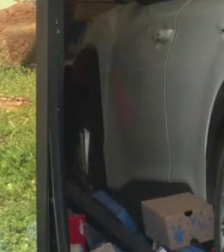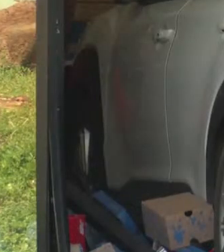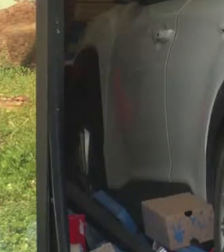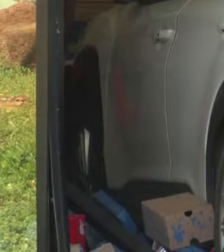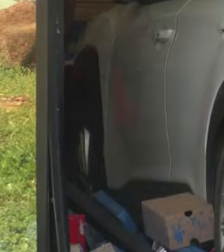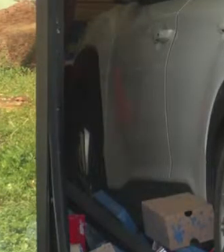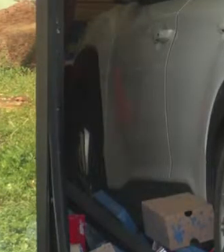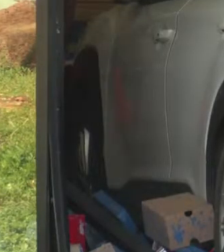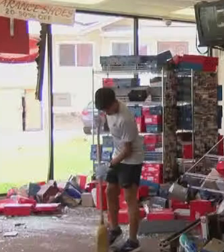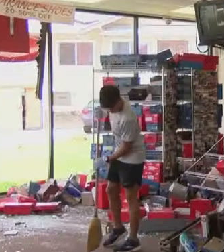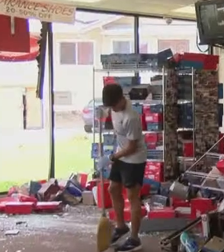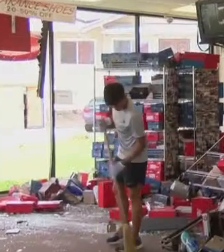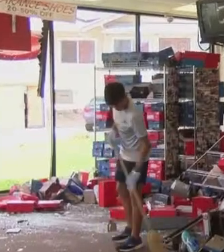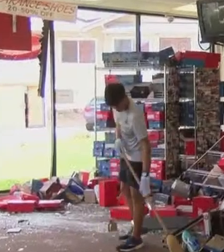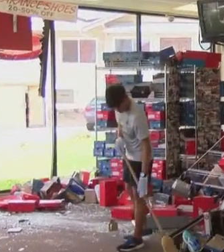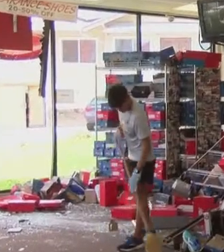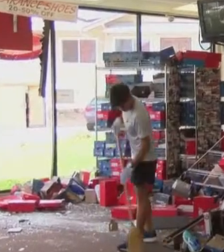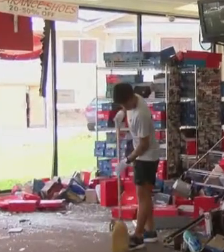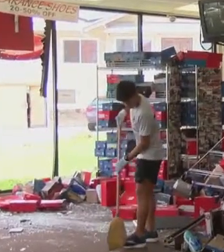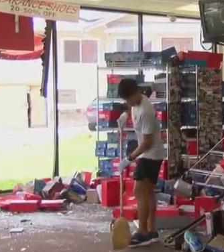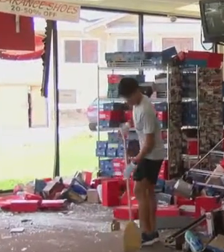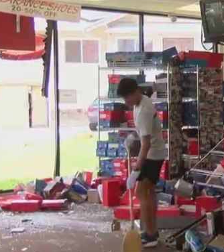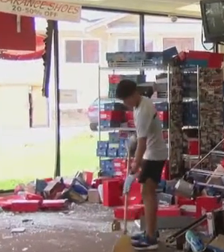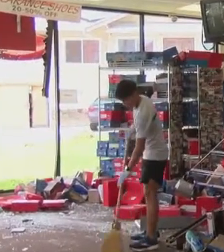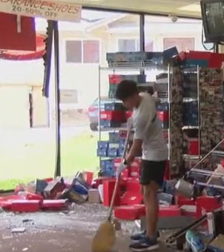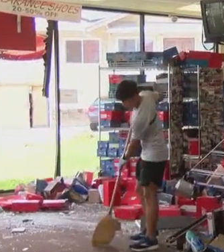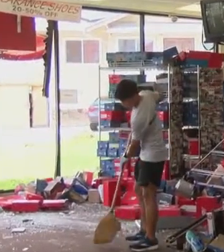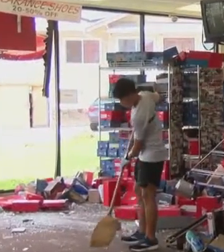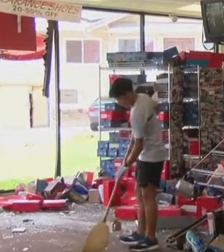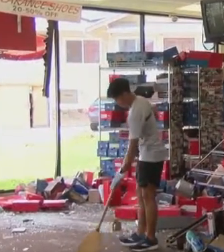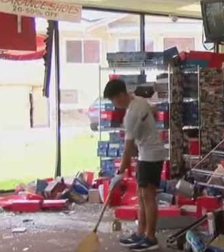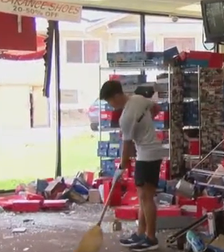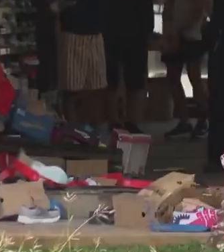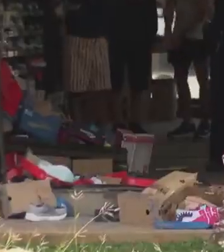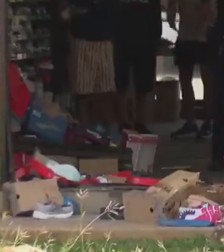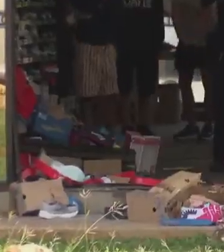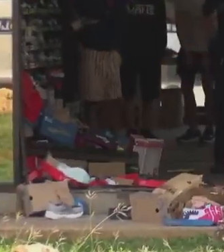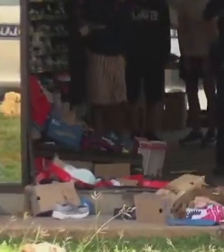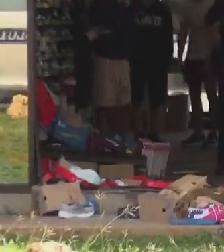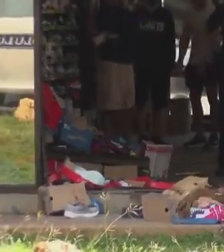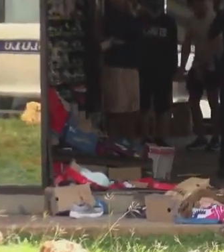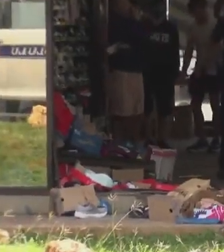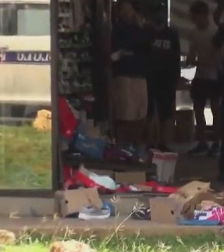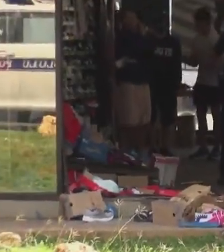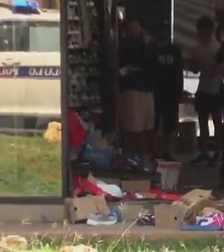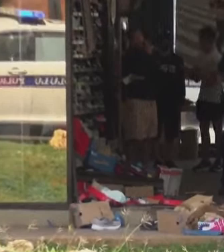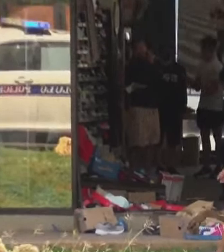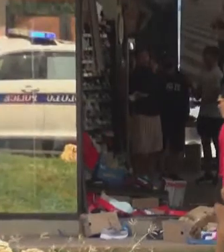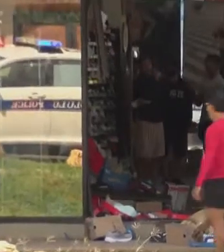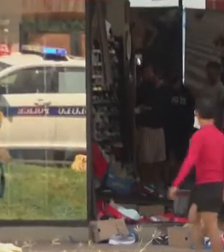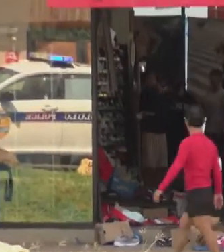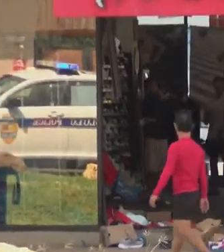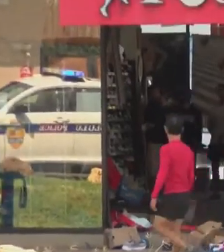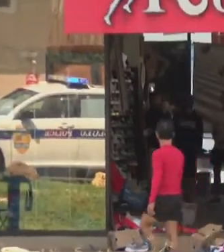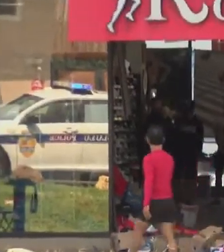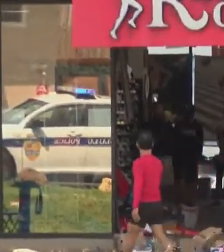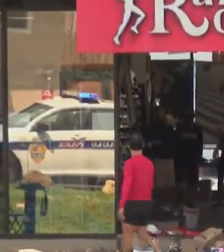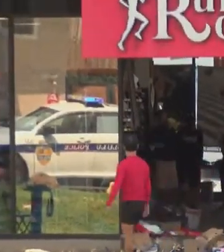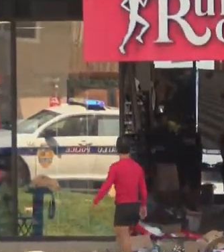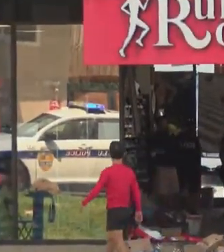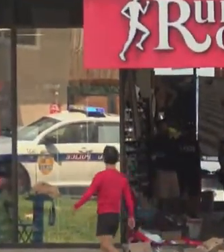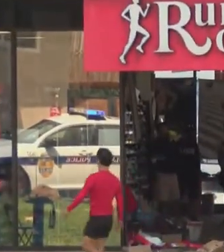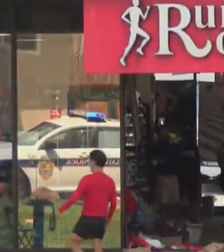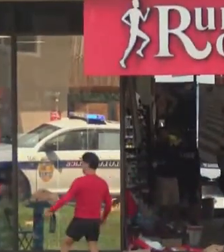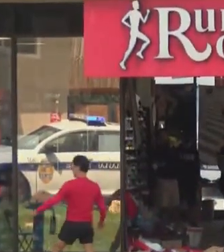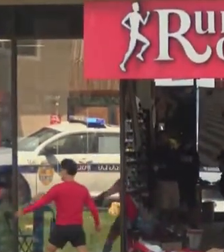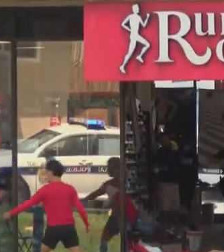her 40s were taken to the hospital in serious condition. The cause of the crash is under investigation, and the initial damage estimate is